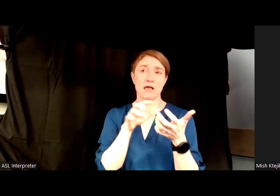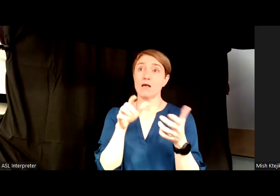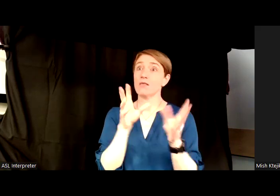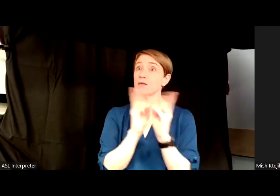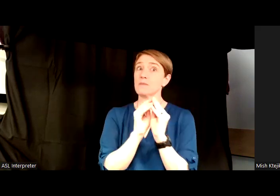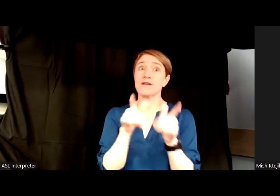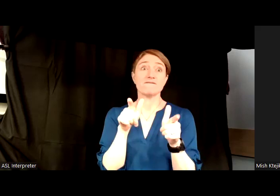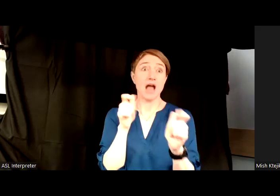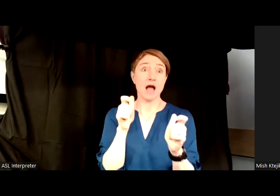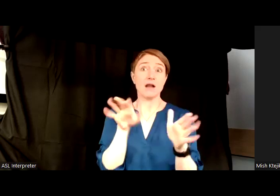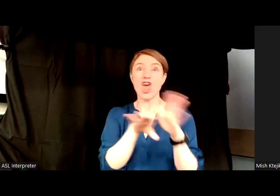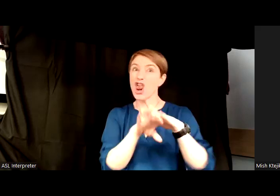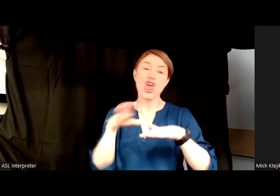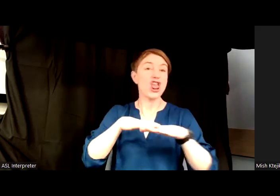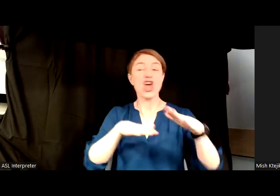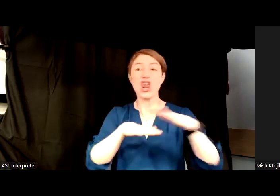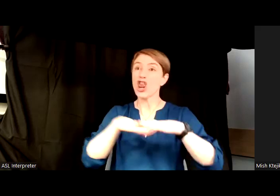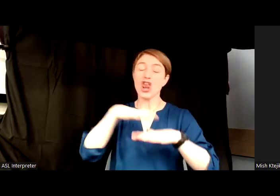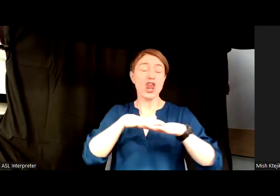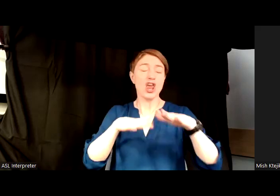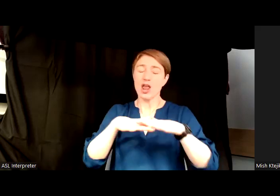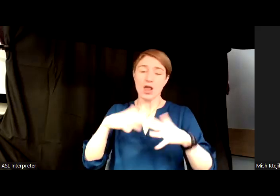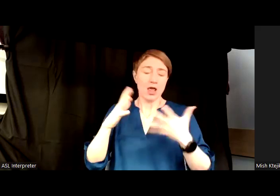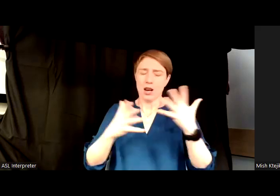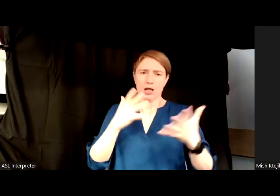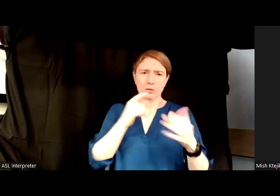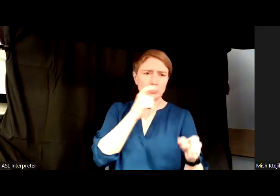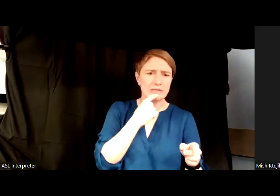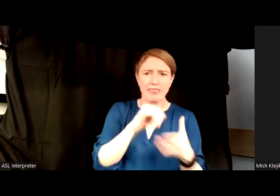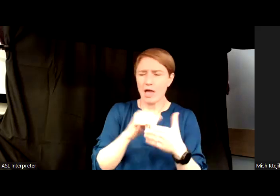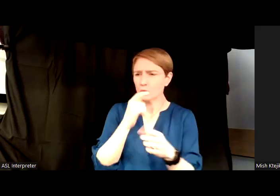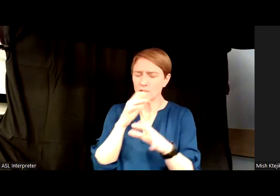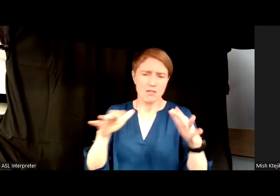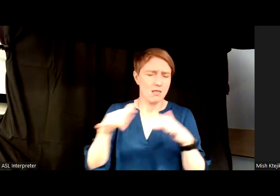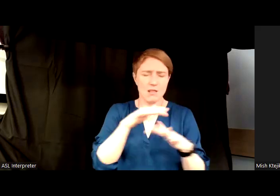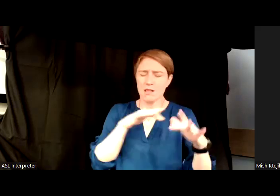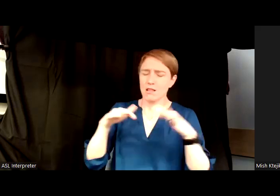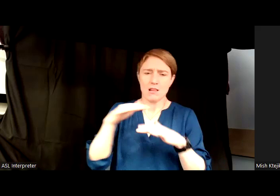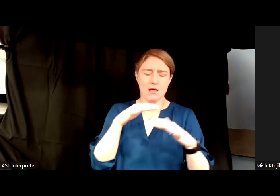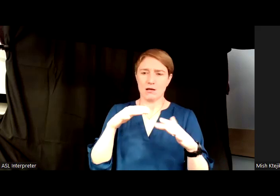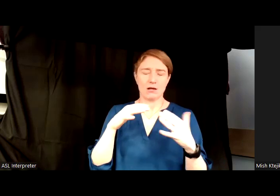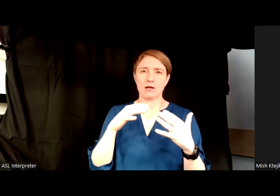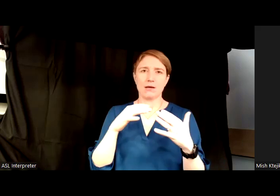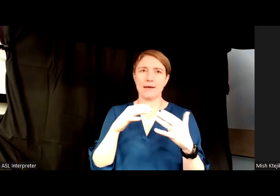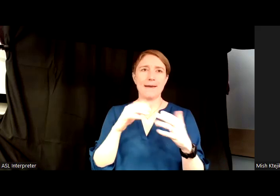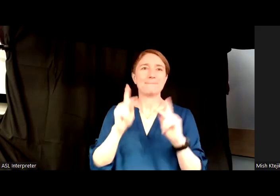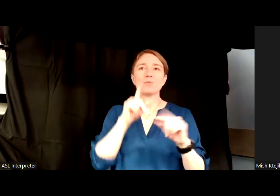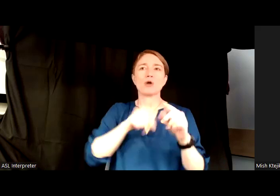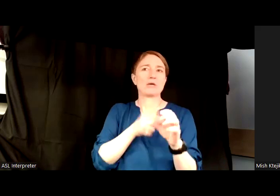fast. People talked over each other and I don't feel that everyone was able to